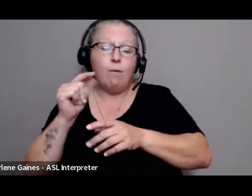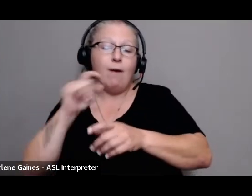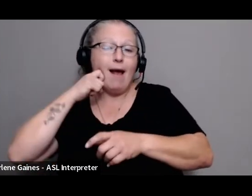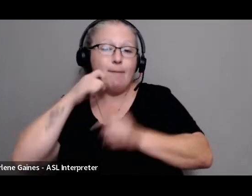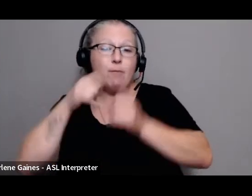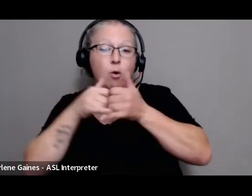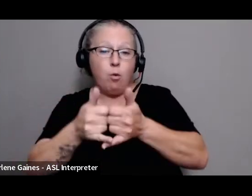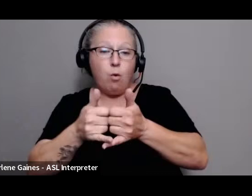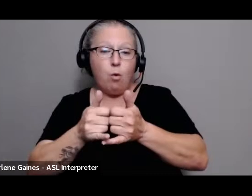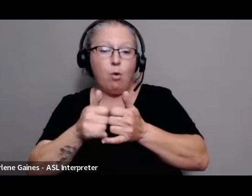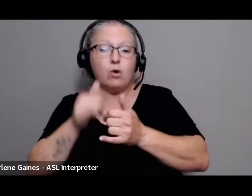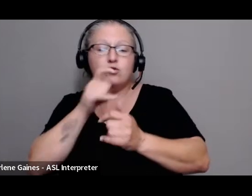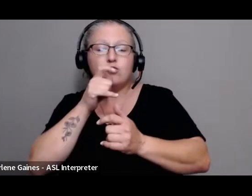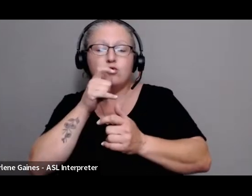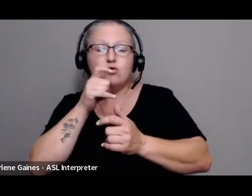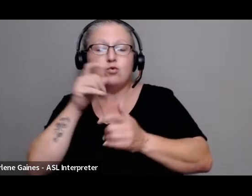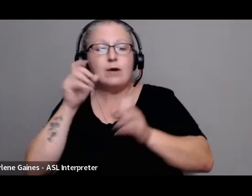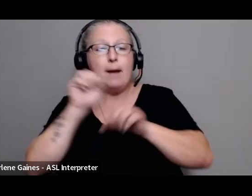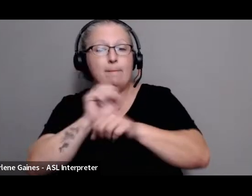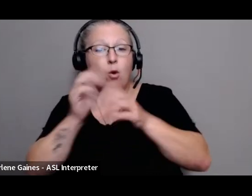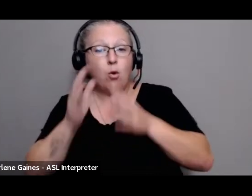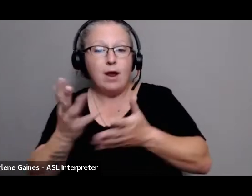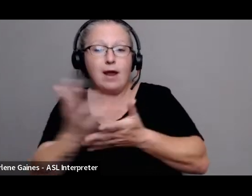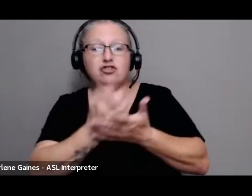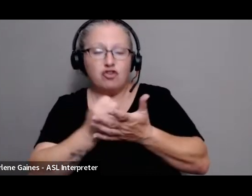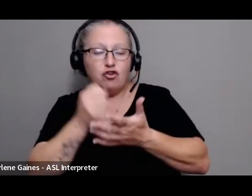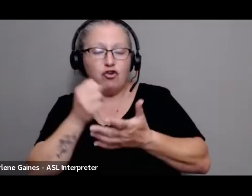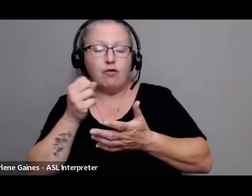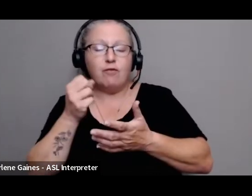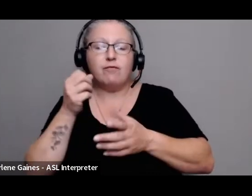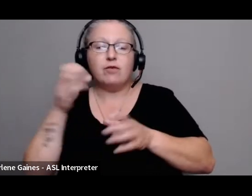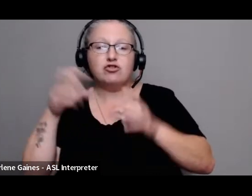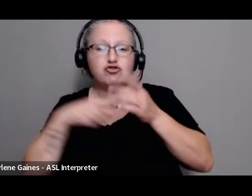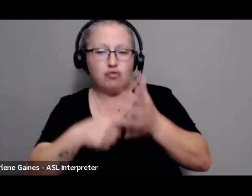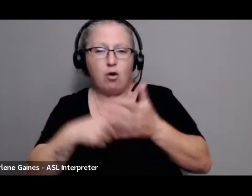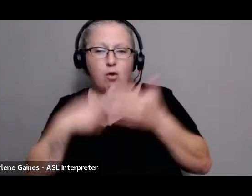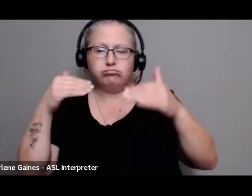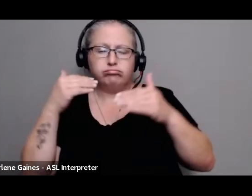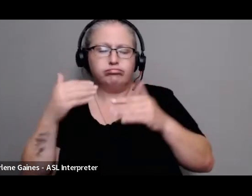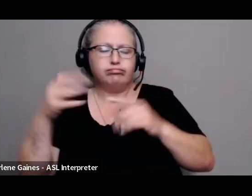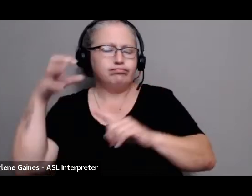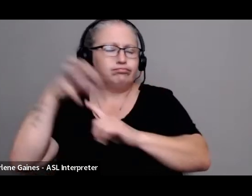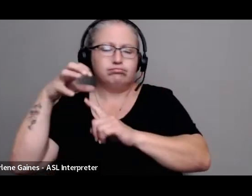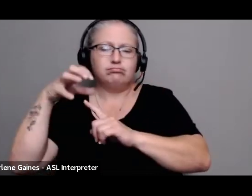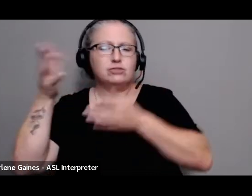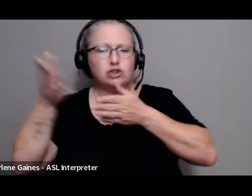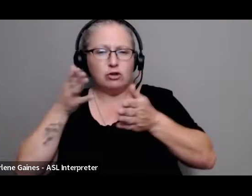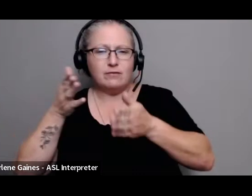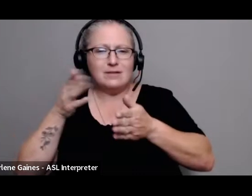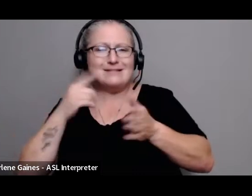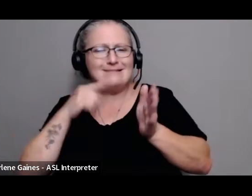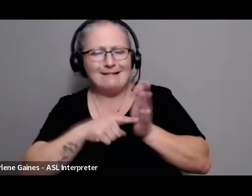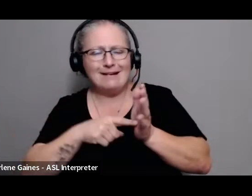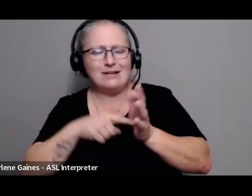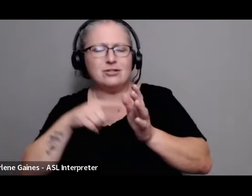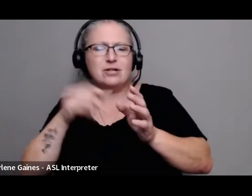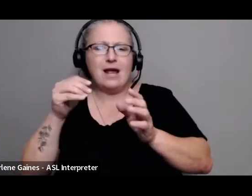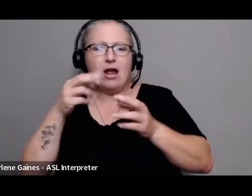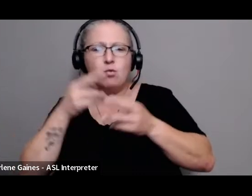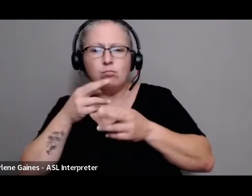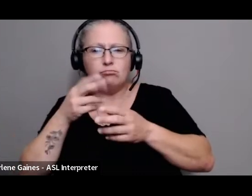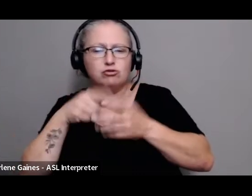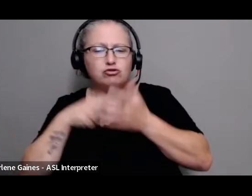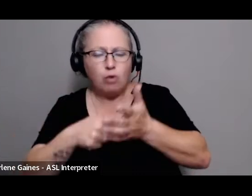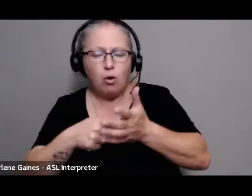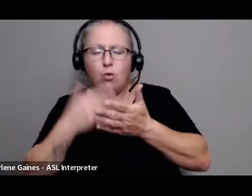awards go to deserving employees who go above and beyond to show exemplary service, dedication, and resourcefulness, among many other